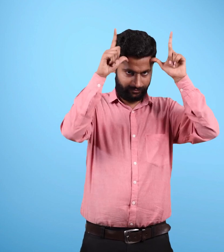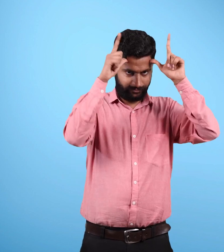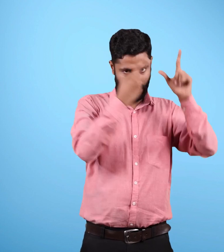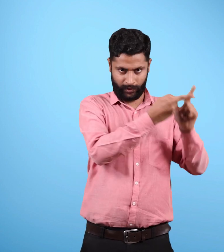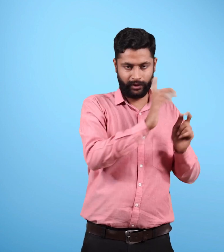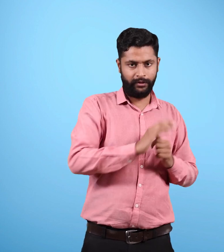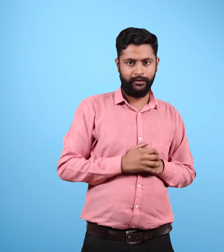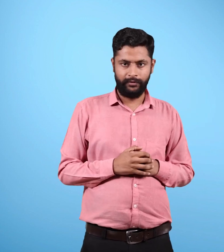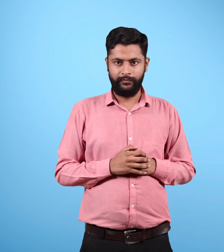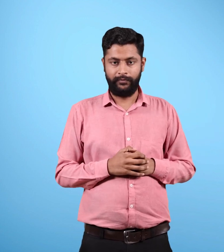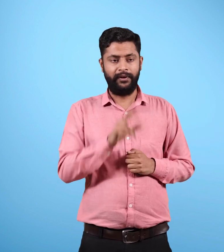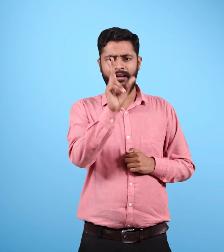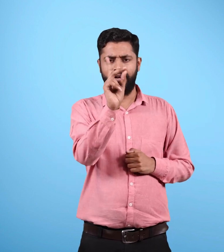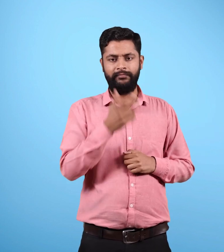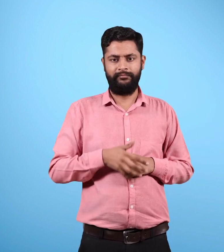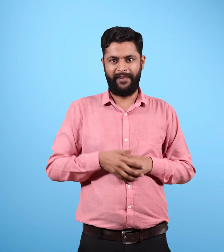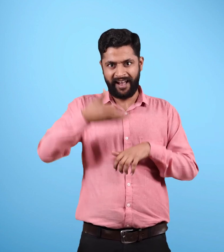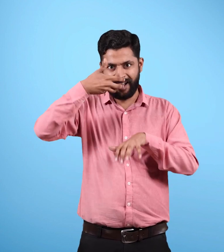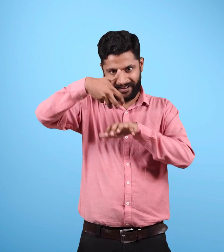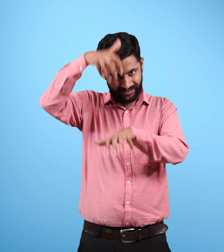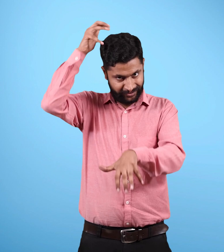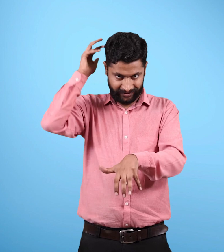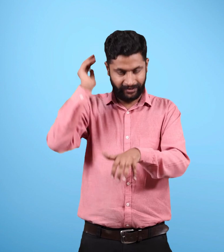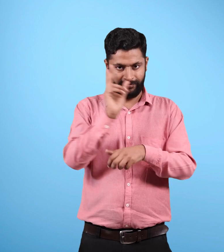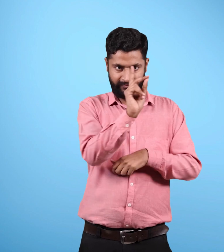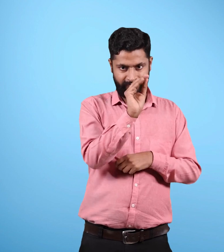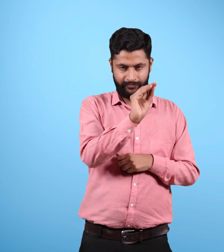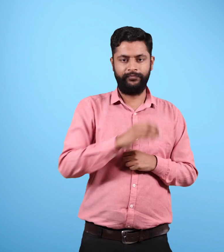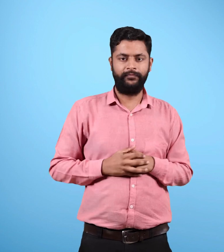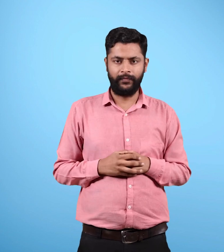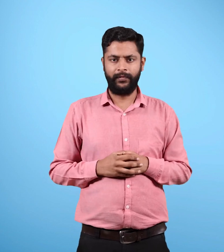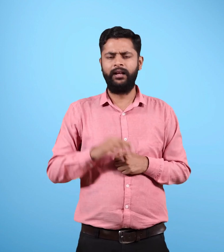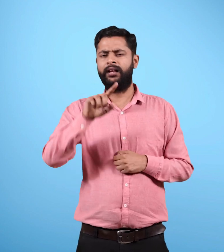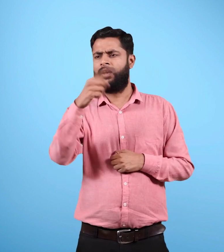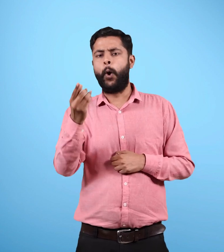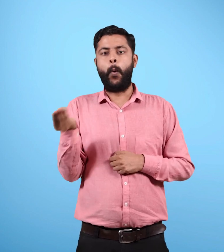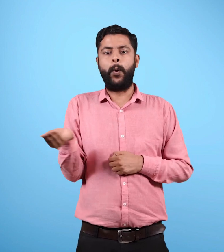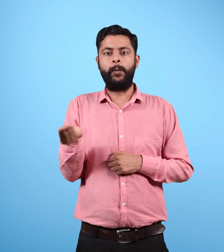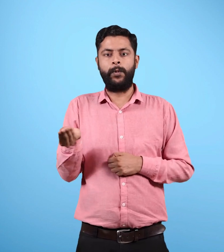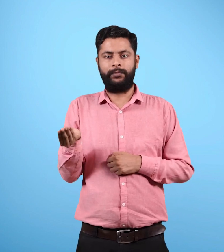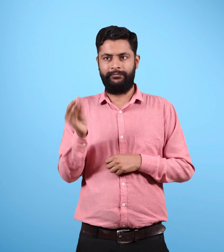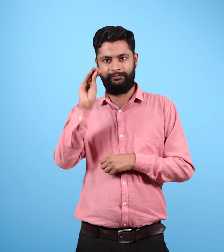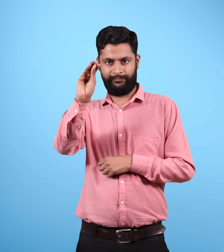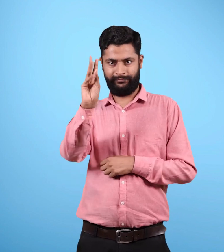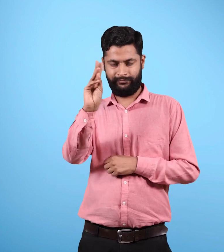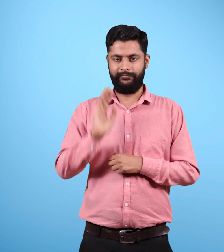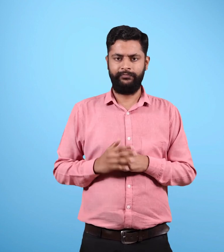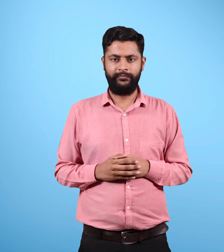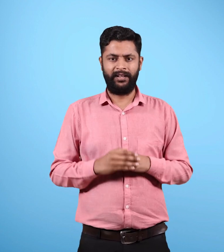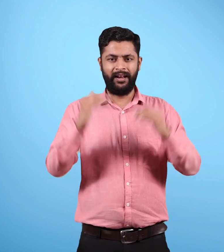cow. In column carnivores, lion. In column omnivores,